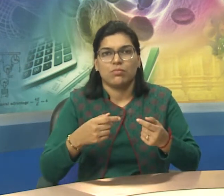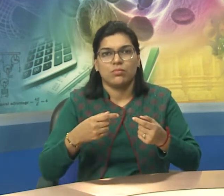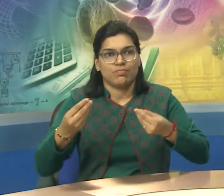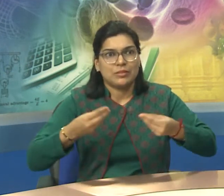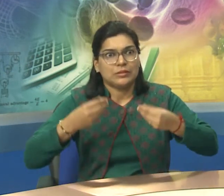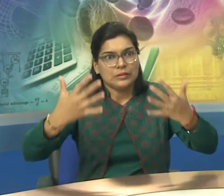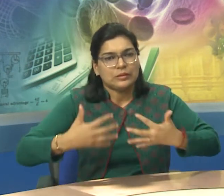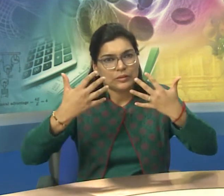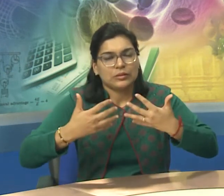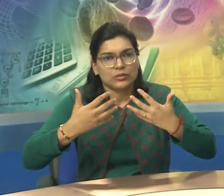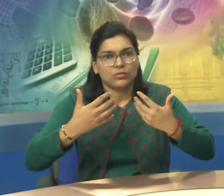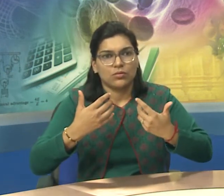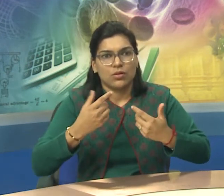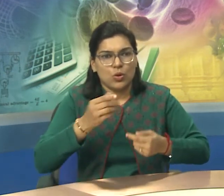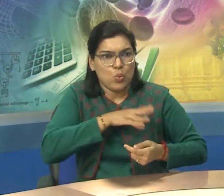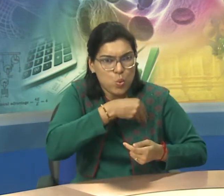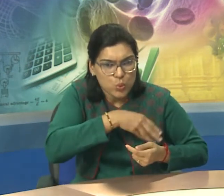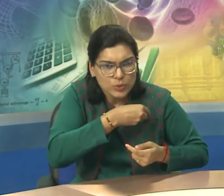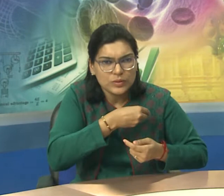of performances such as cost,